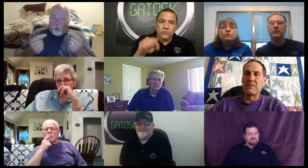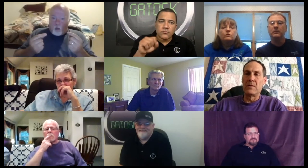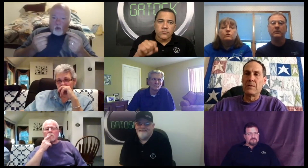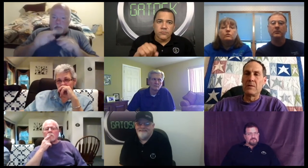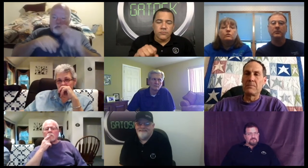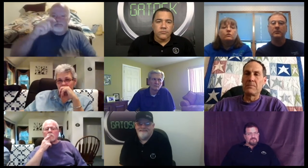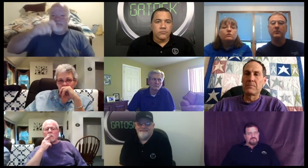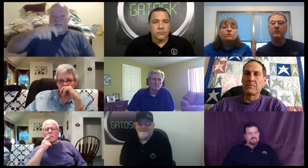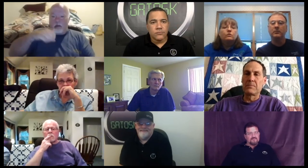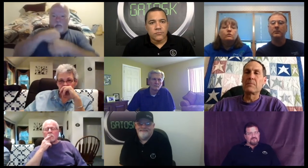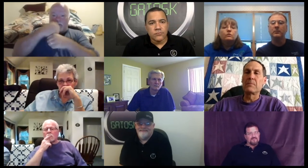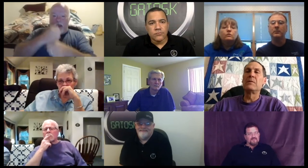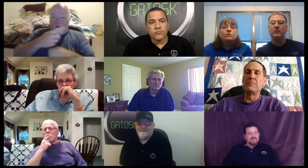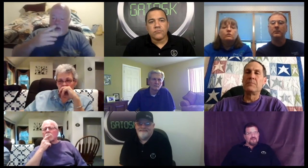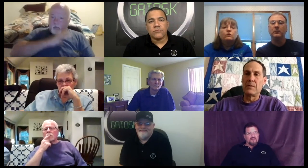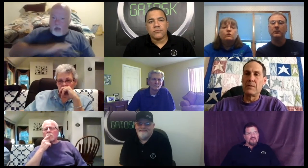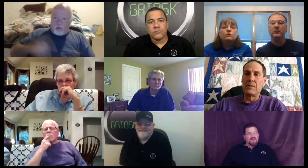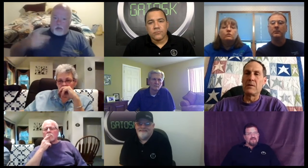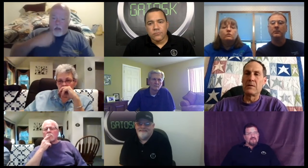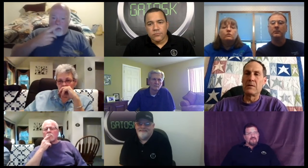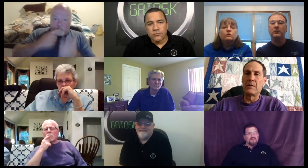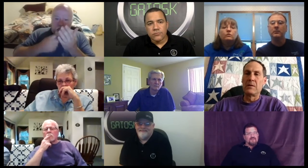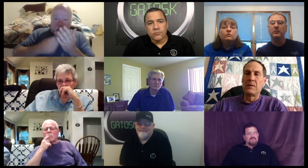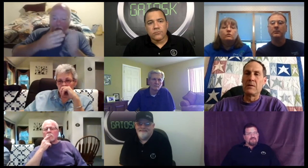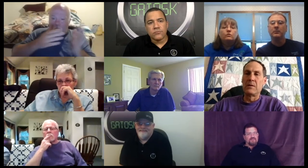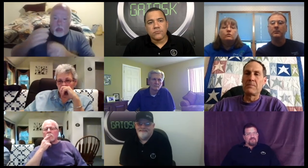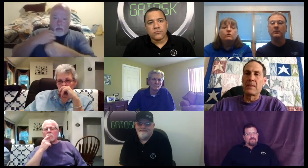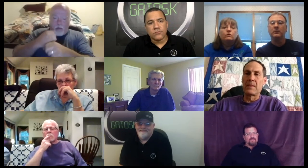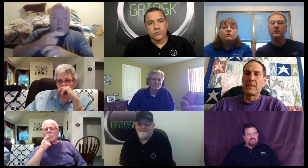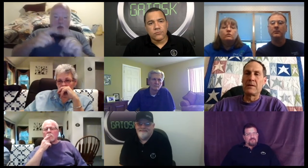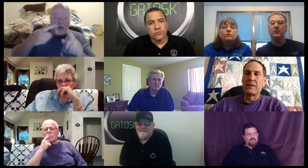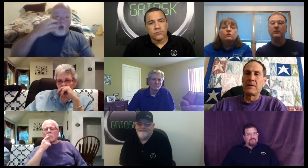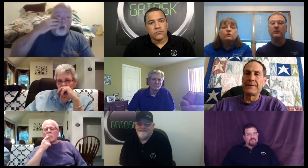of pop-up that explains to you each step what to do.